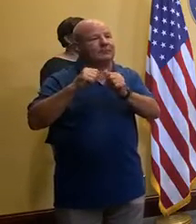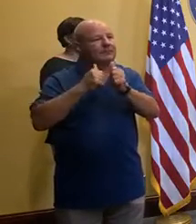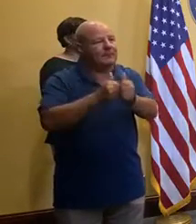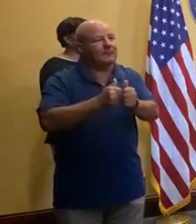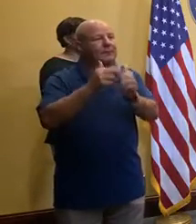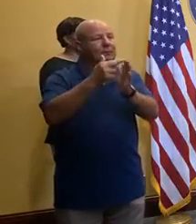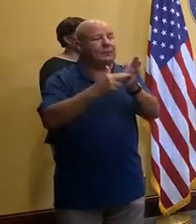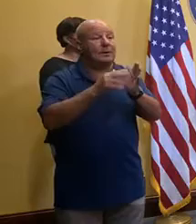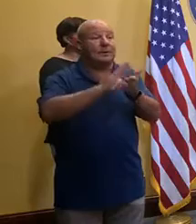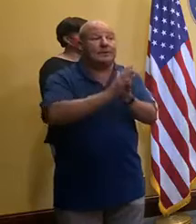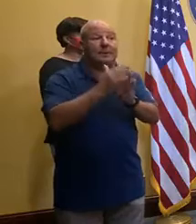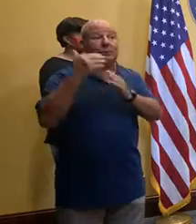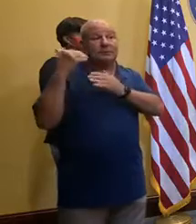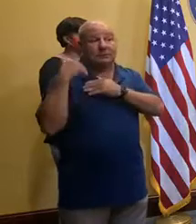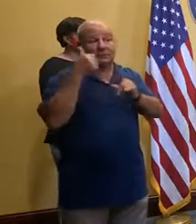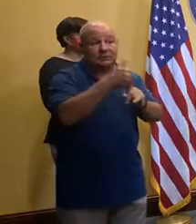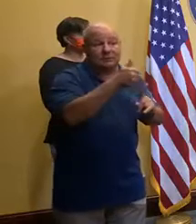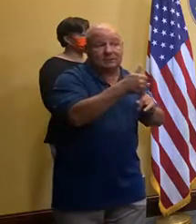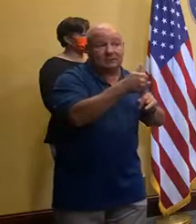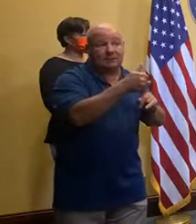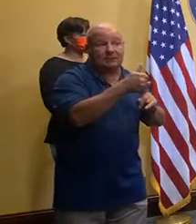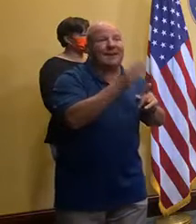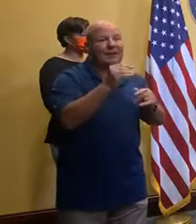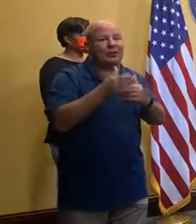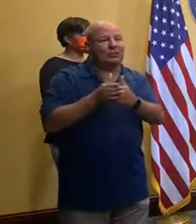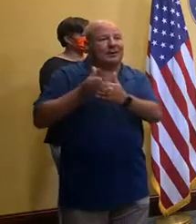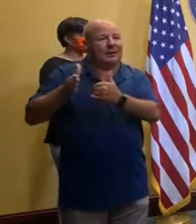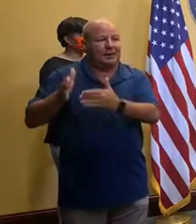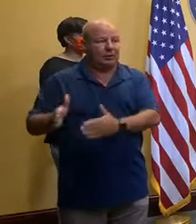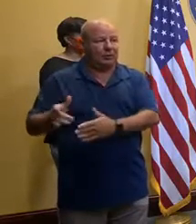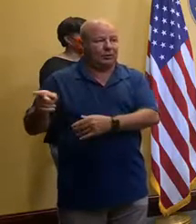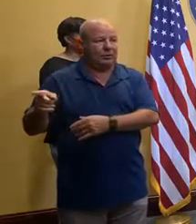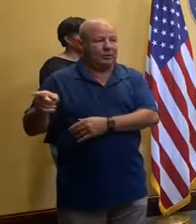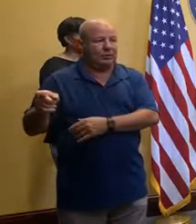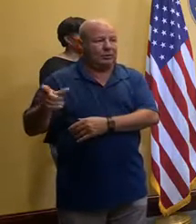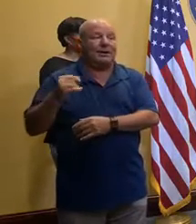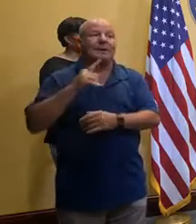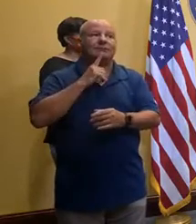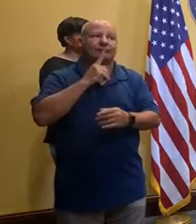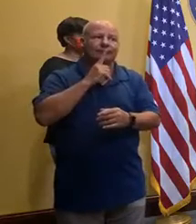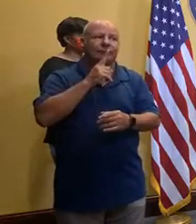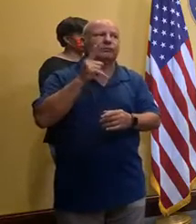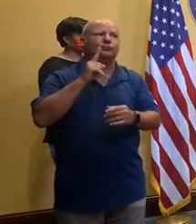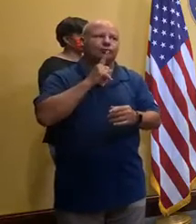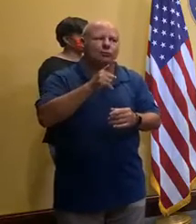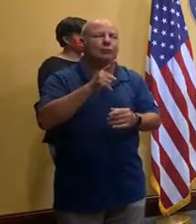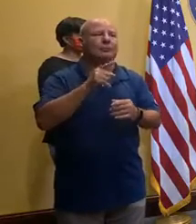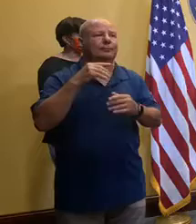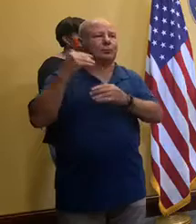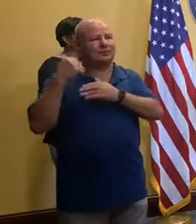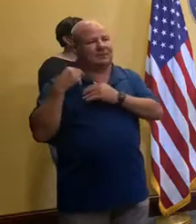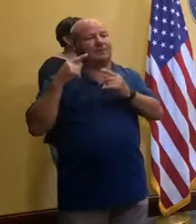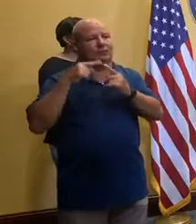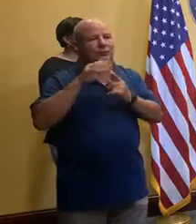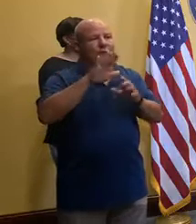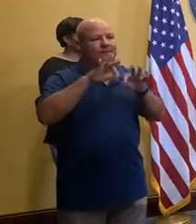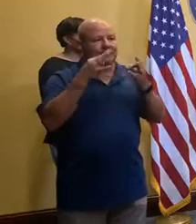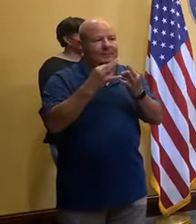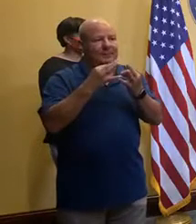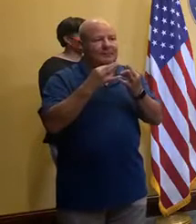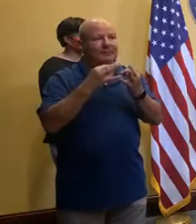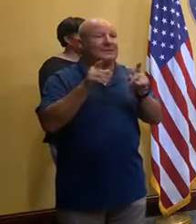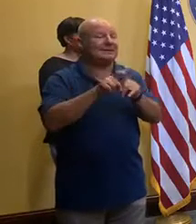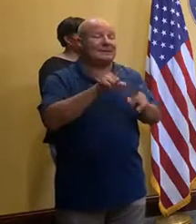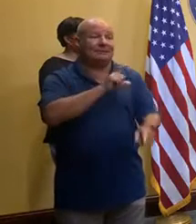to yourself, and responsible to your neighbor, and definitely responsible to your family. Because again, as the chief said, there's